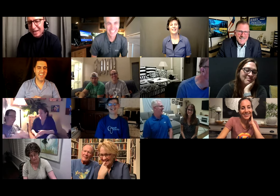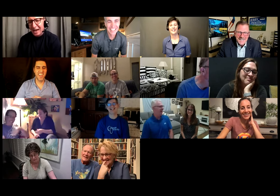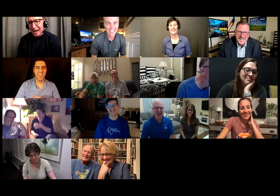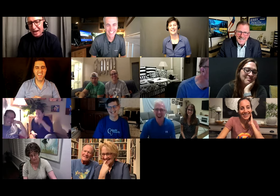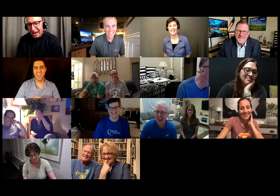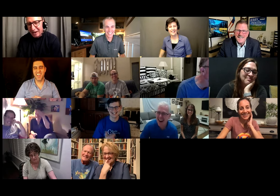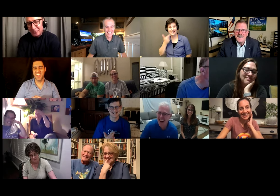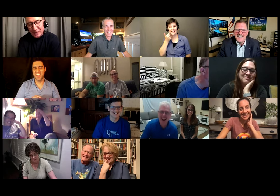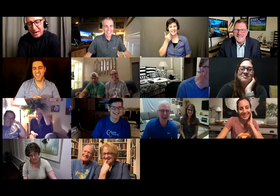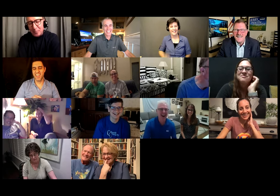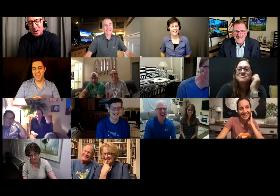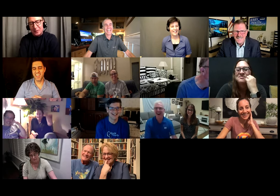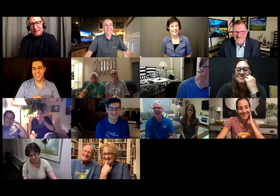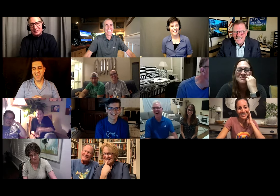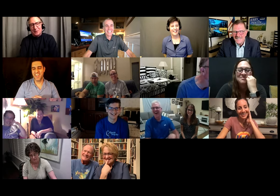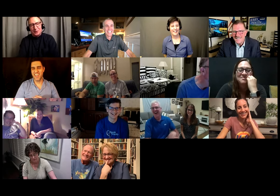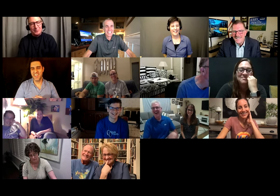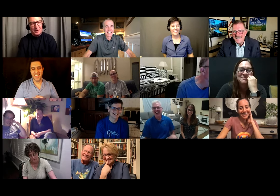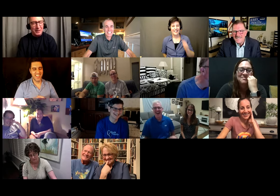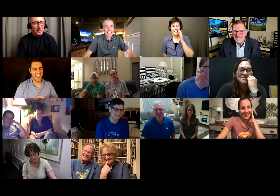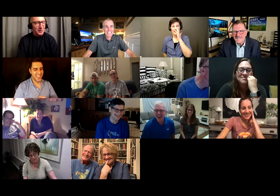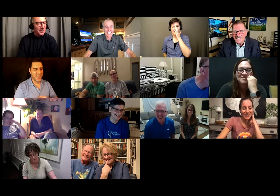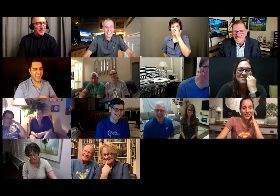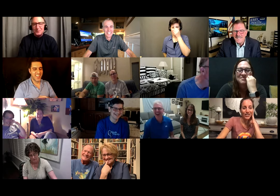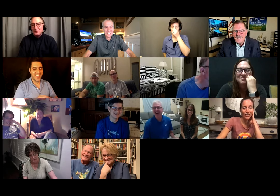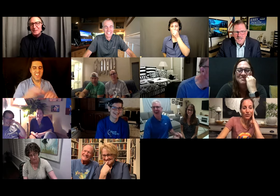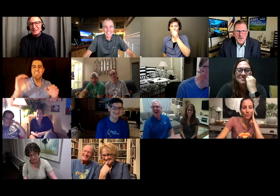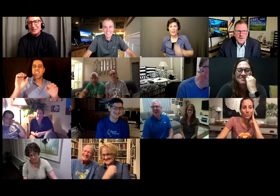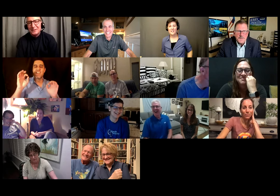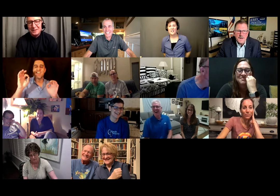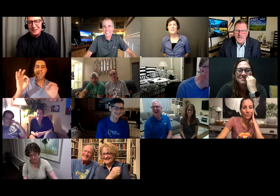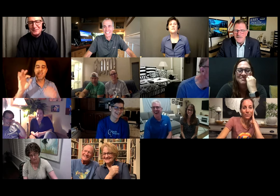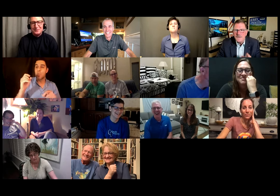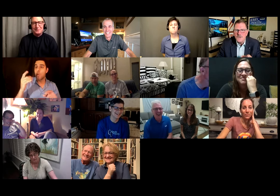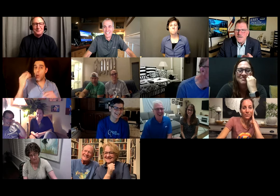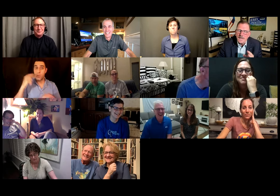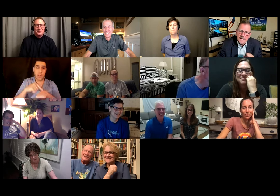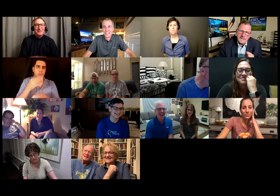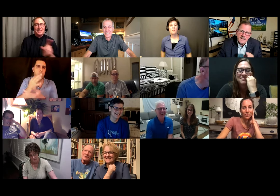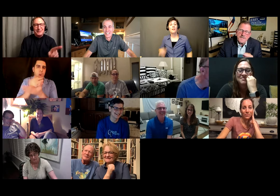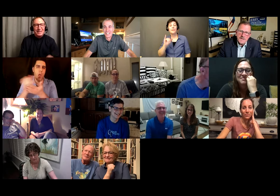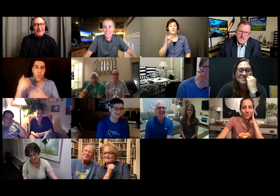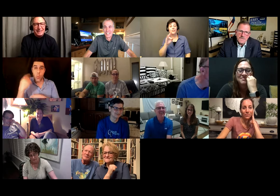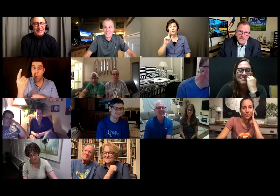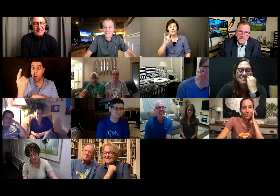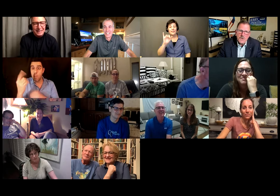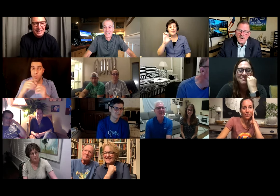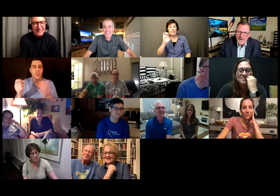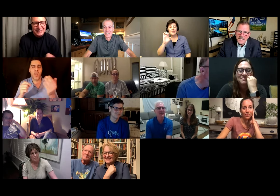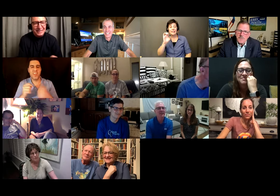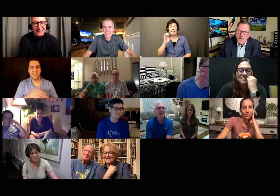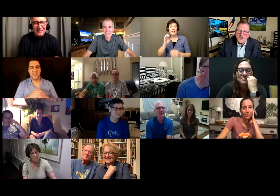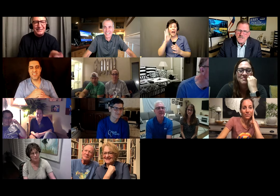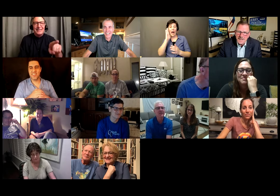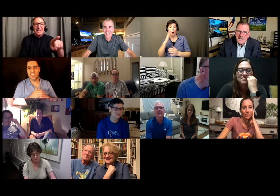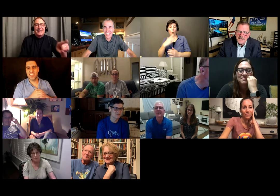time. I really can't remember the last time I heard somebody make so much sense. Well, Julia, I like to think of myself as your